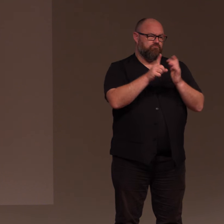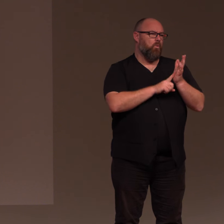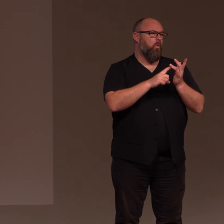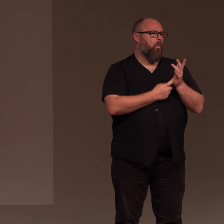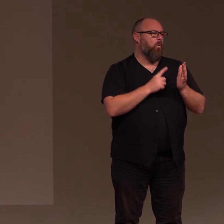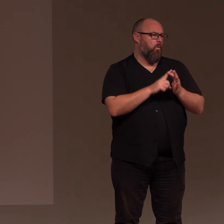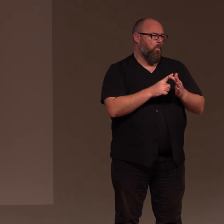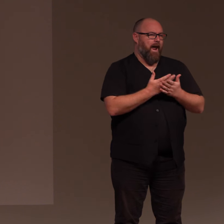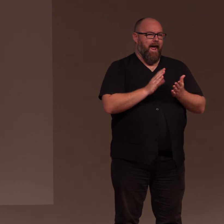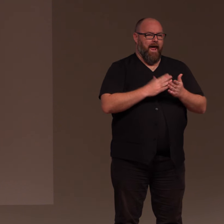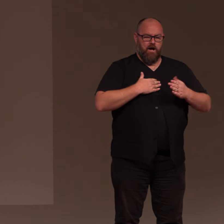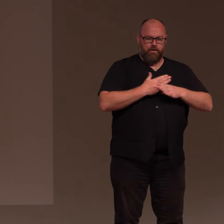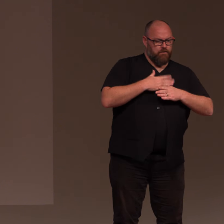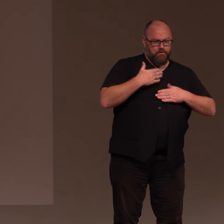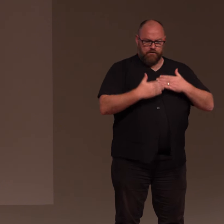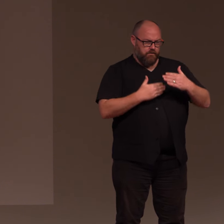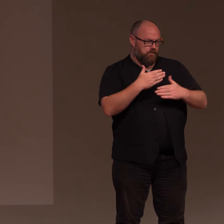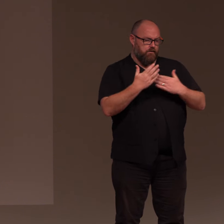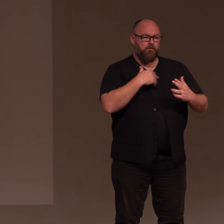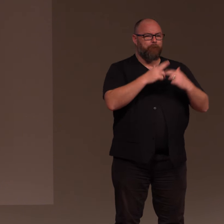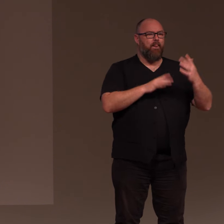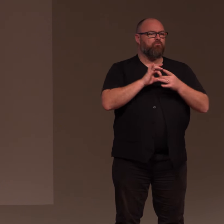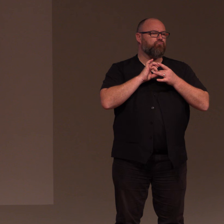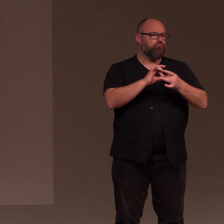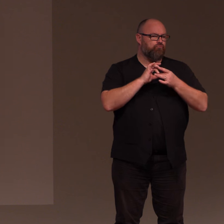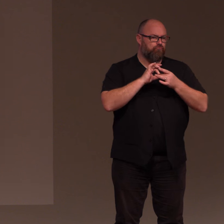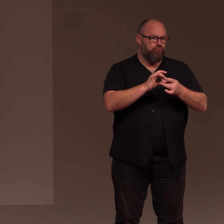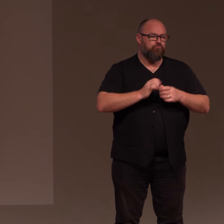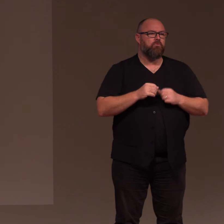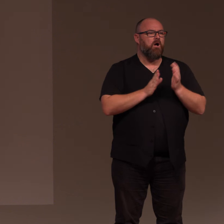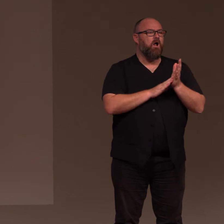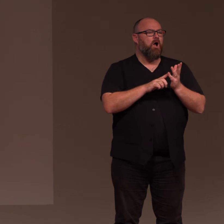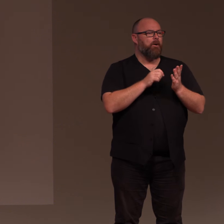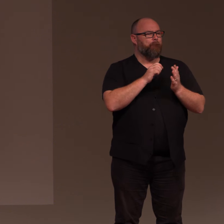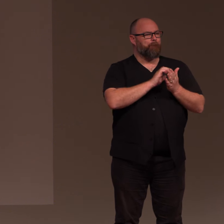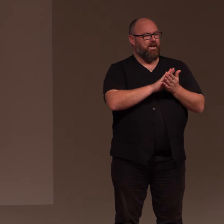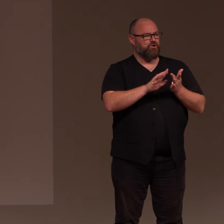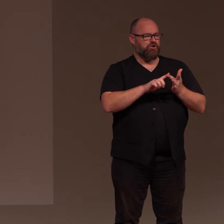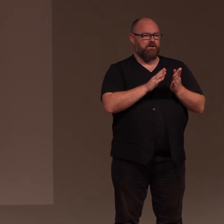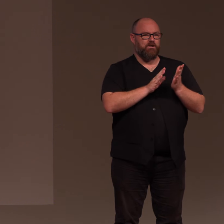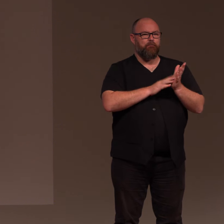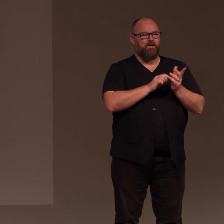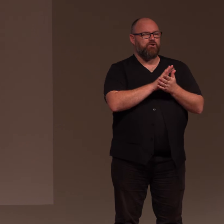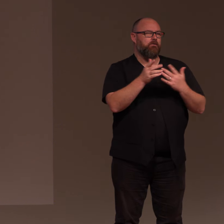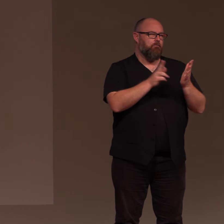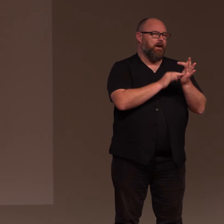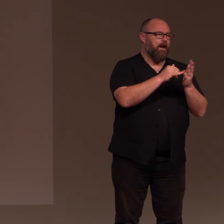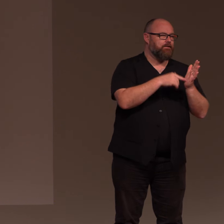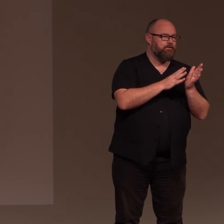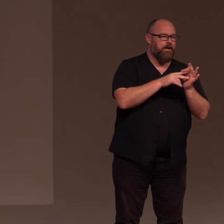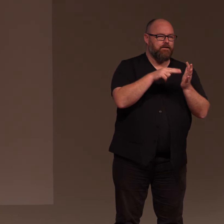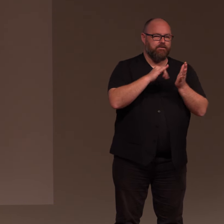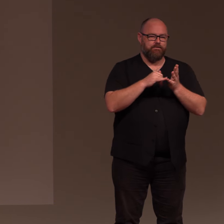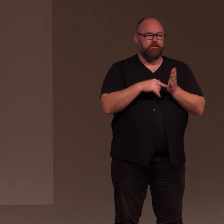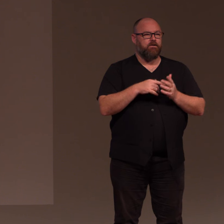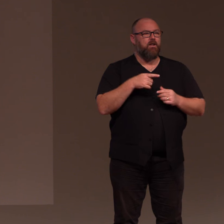we operate through, Birung relationship. Mati Mati Wiri, or Nes Nes Kulamon,